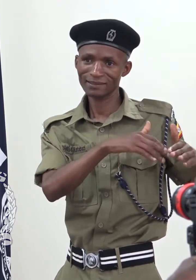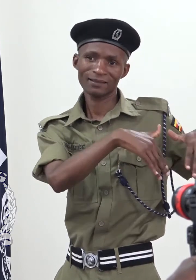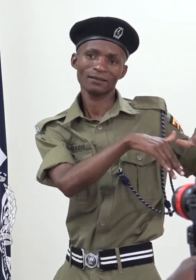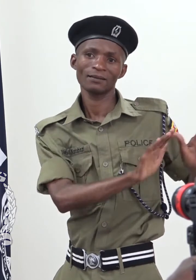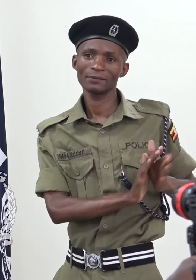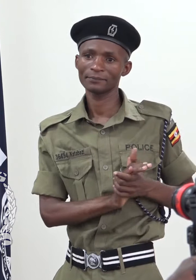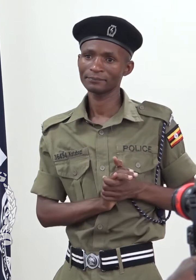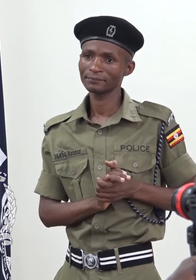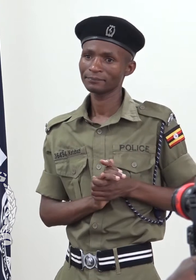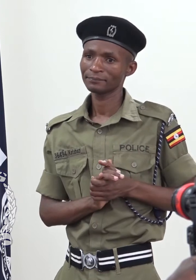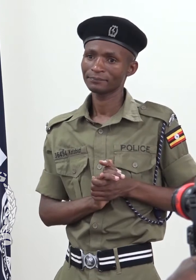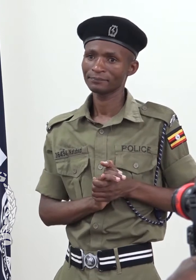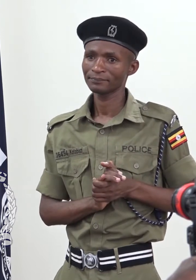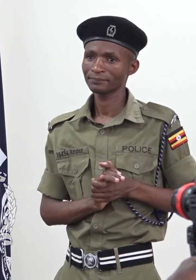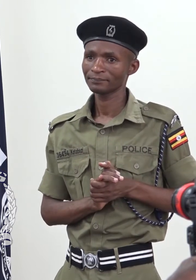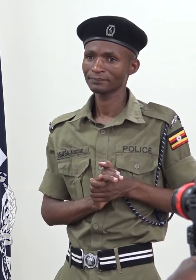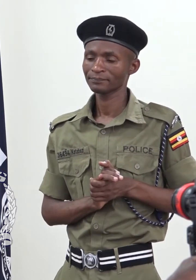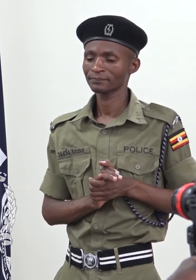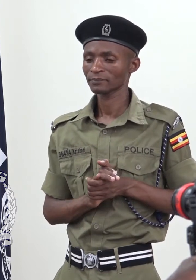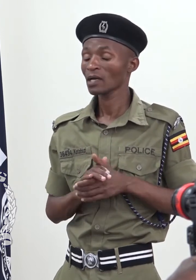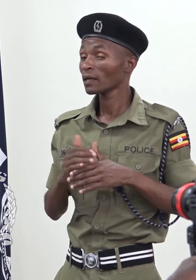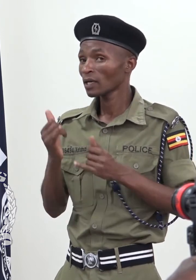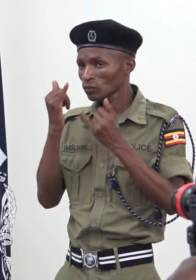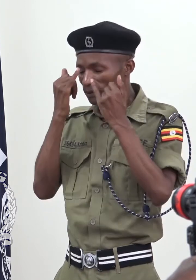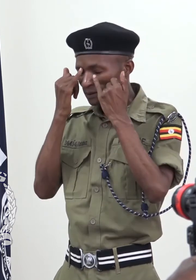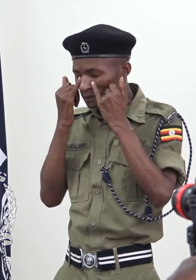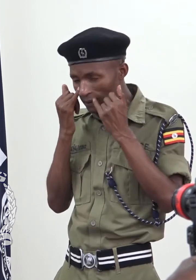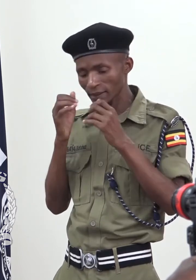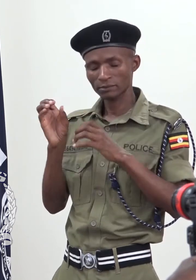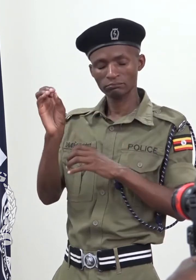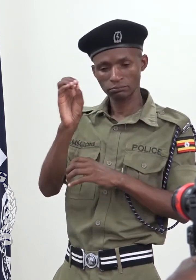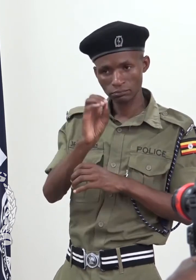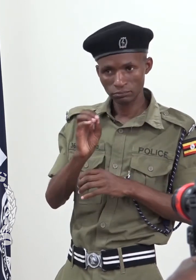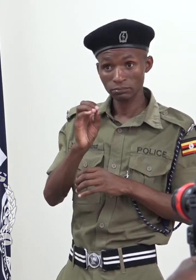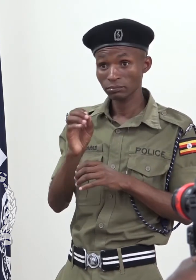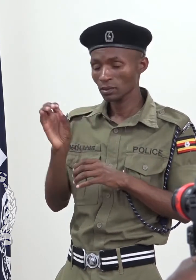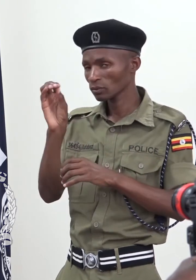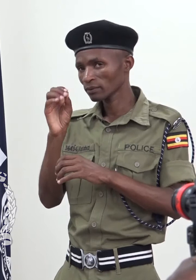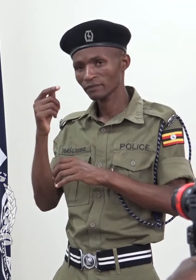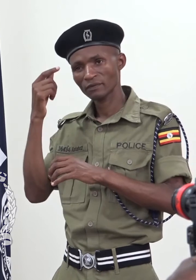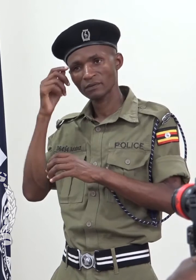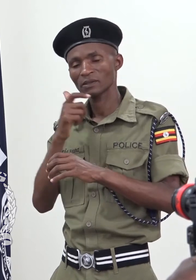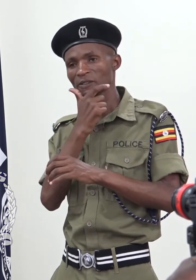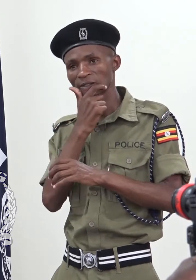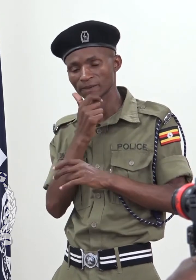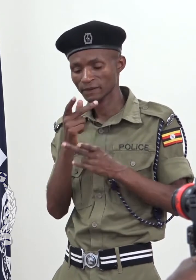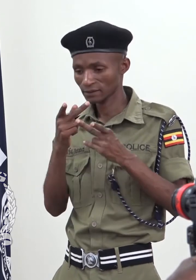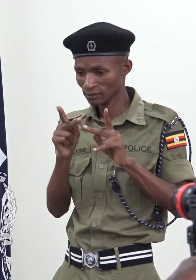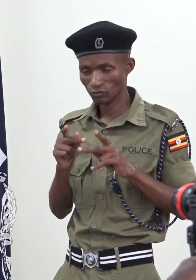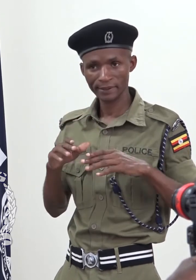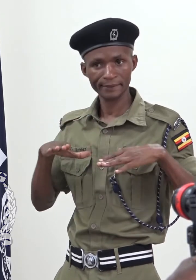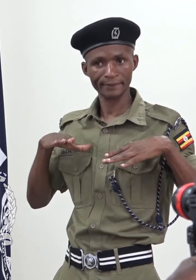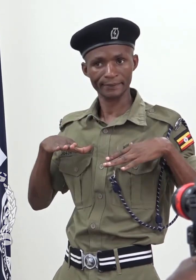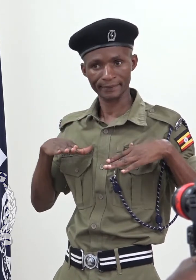house. So a serious manhunt for the suspects has already begun, and we shall not rest until